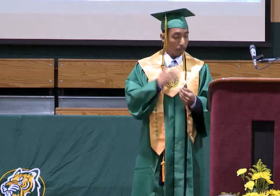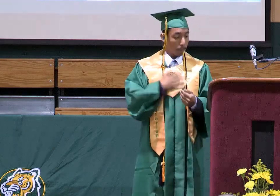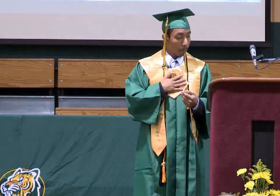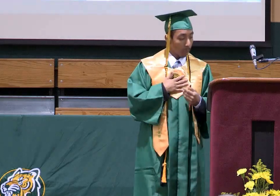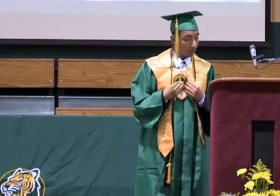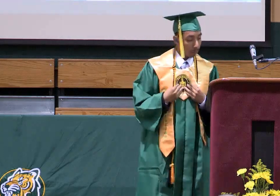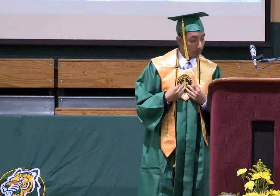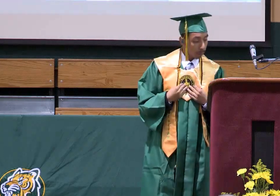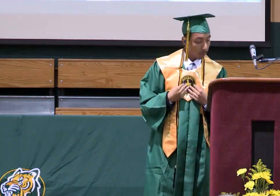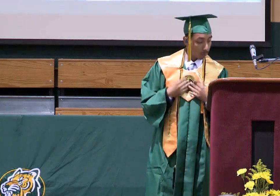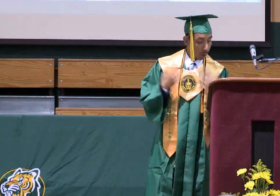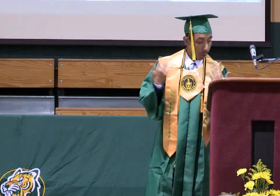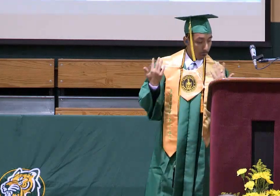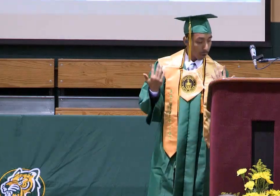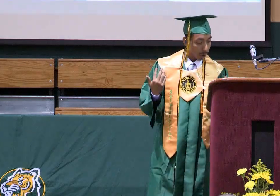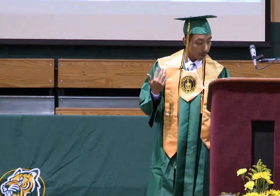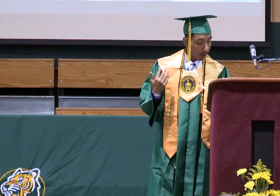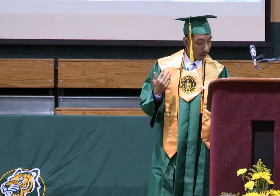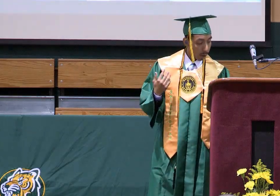I hope that it has somehow been